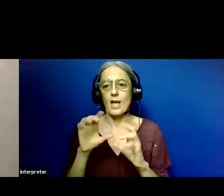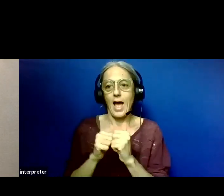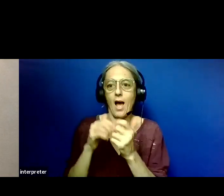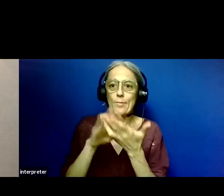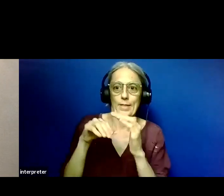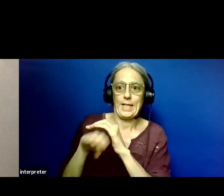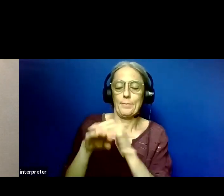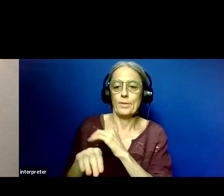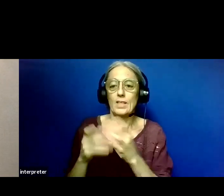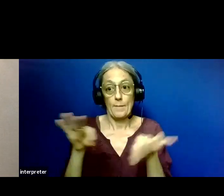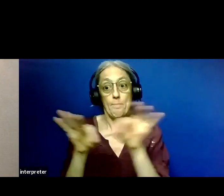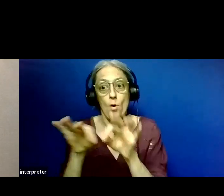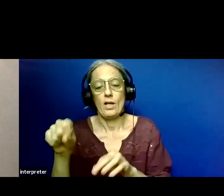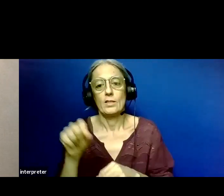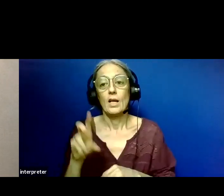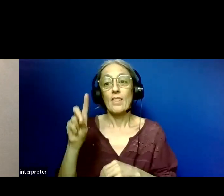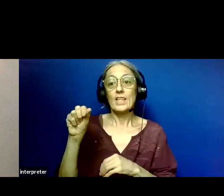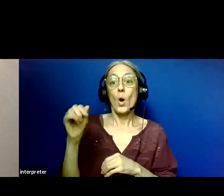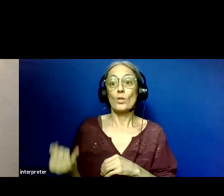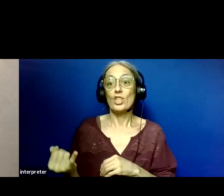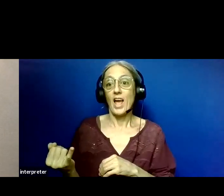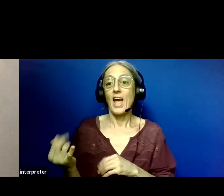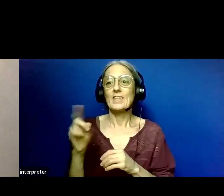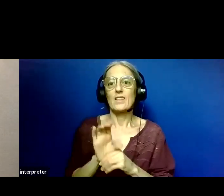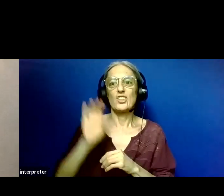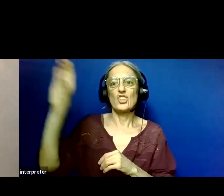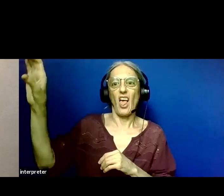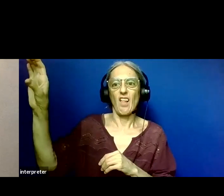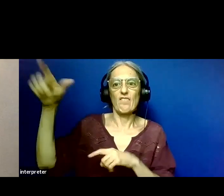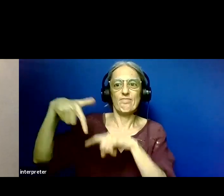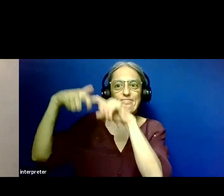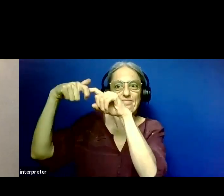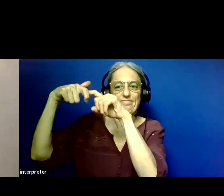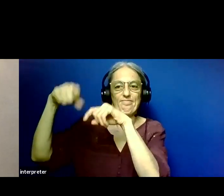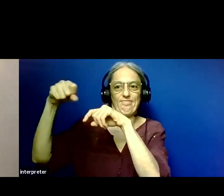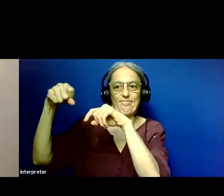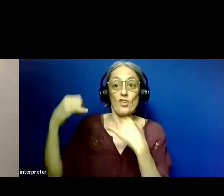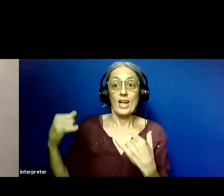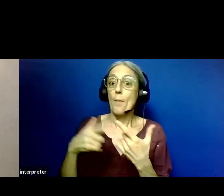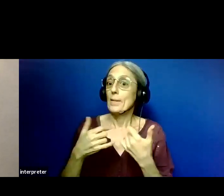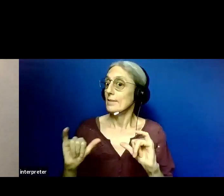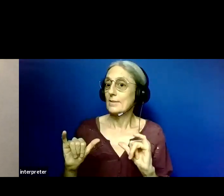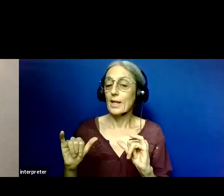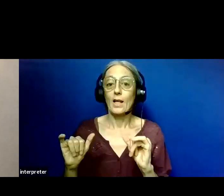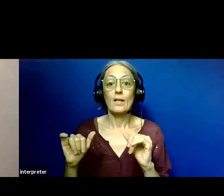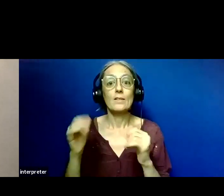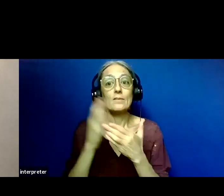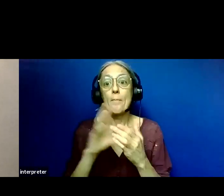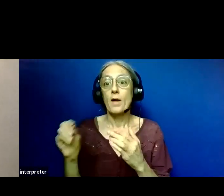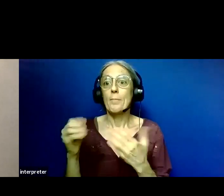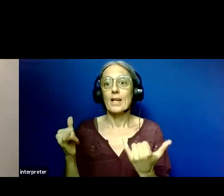important. And even though the DOJ shelved them for right now, people are being sued and they are losing their